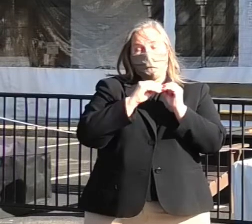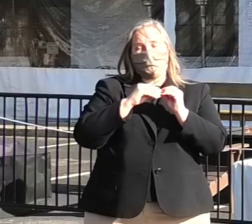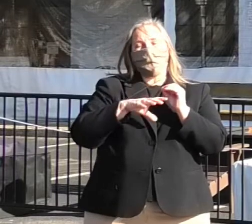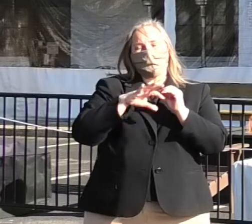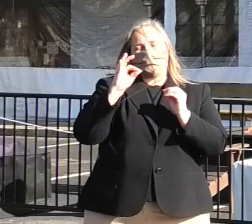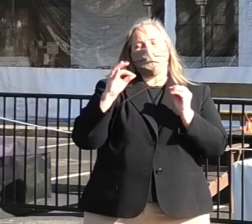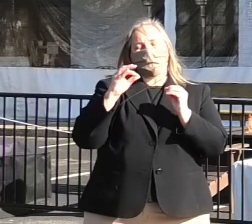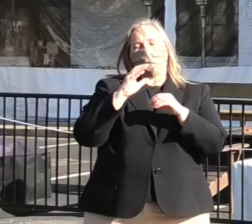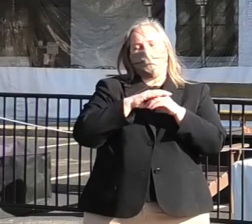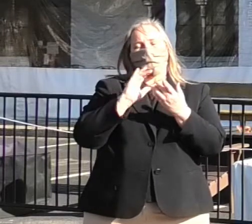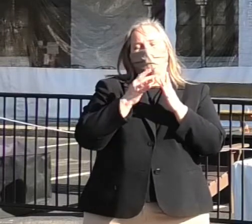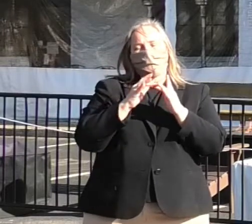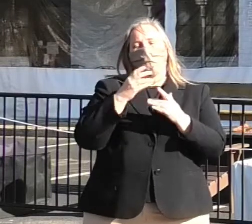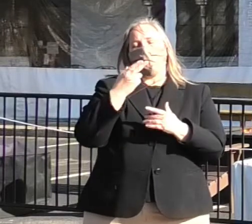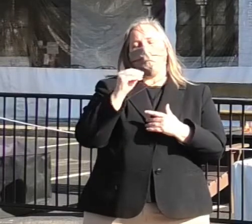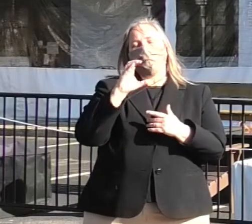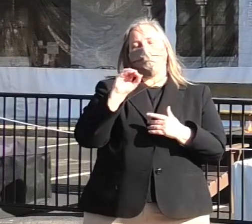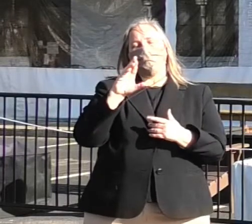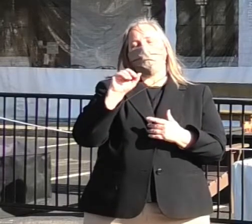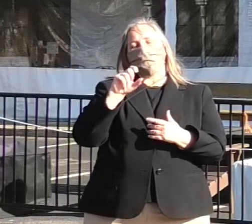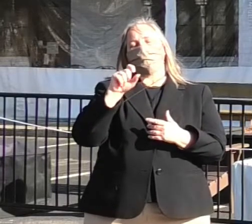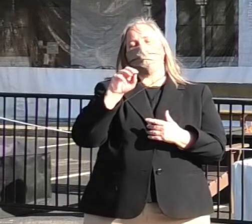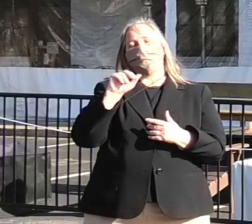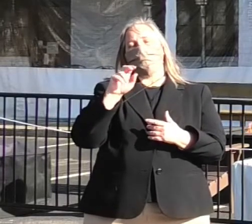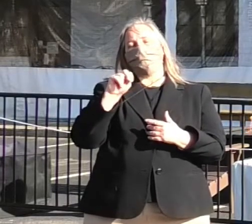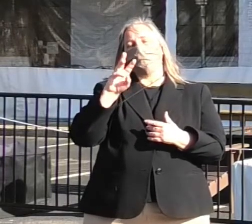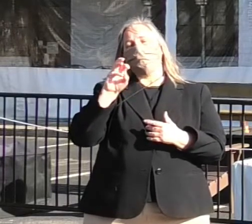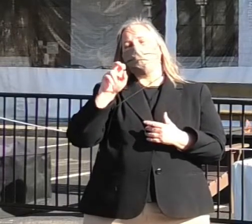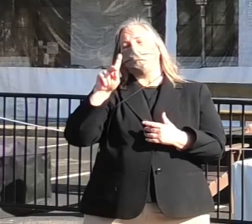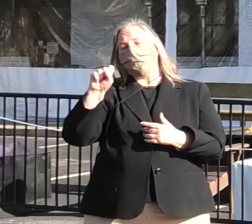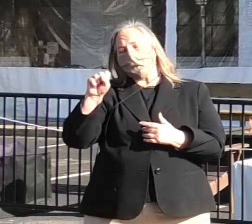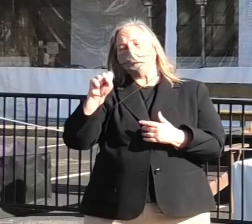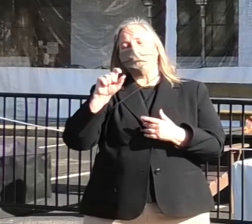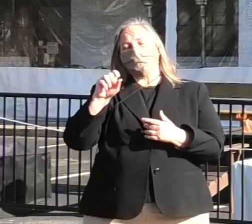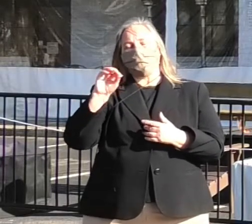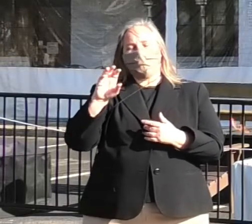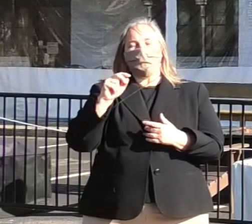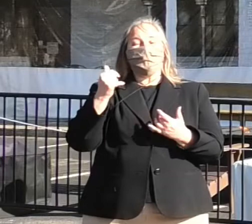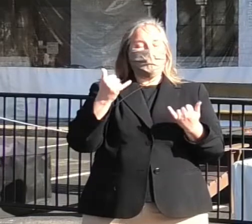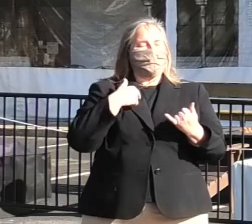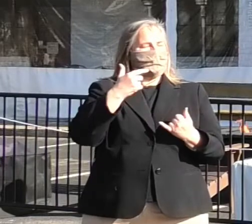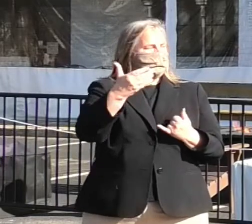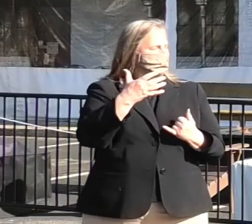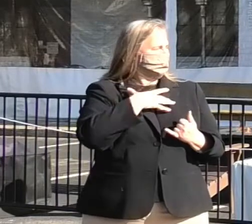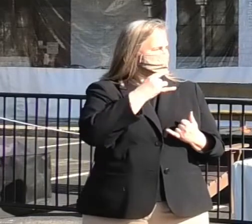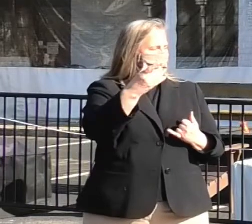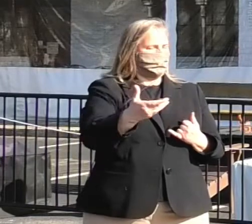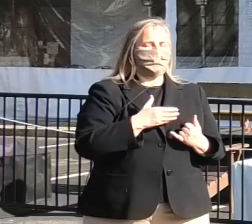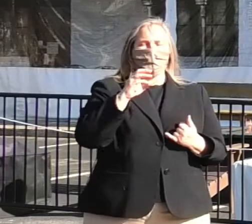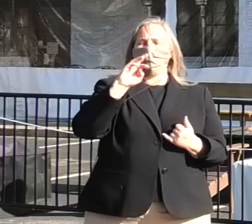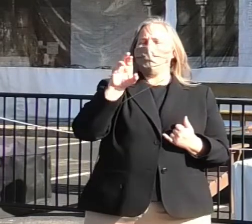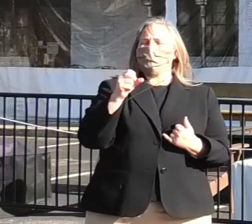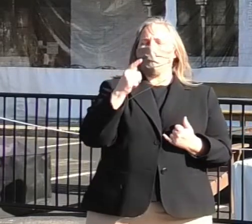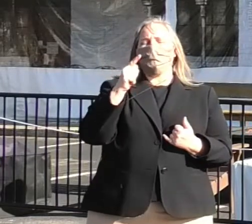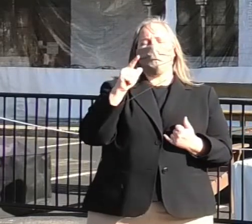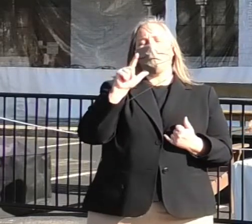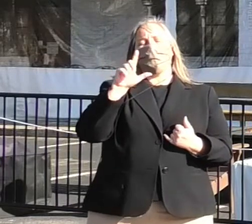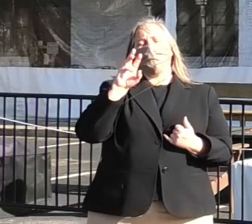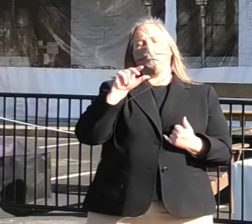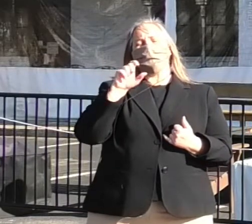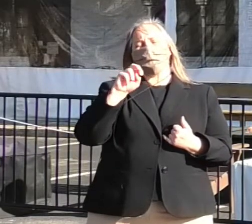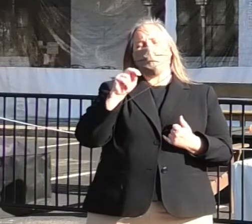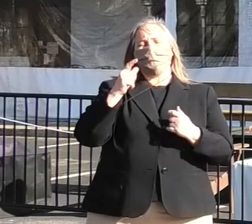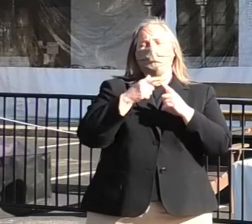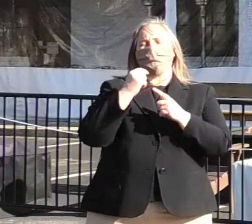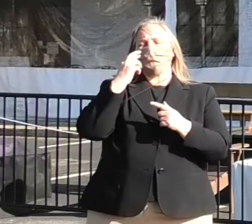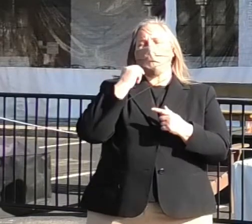hocorestaurantweeks.com. And at this time, I would like to invite Marshall Weston of the Restaurant Association of Maryland for his remarks